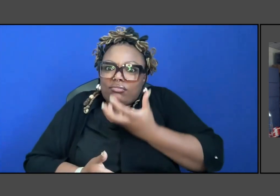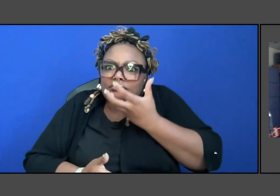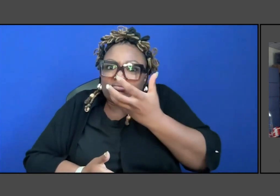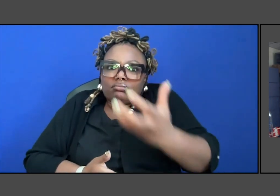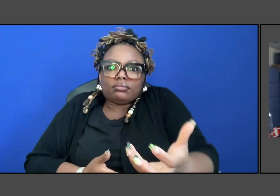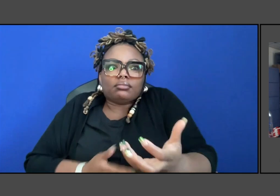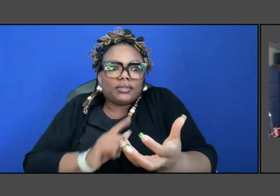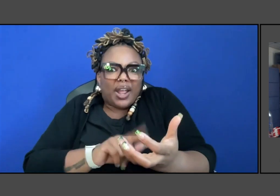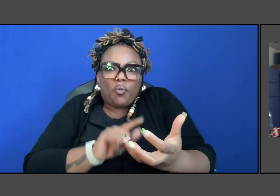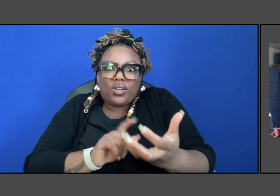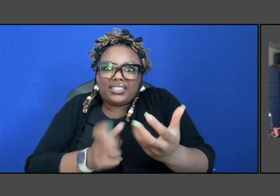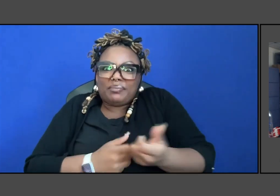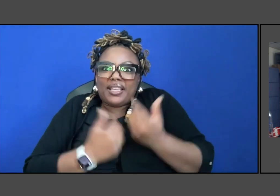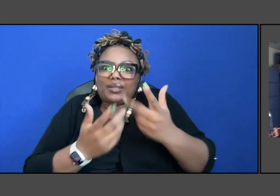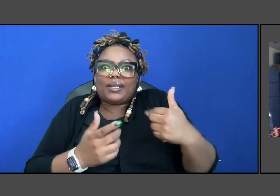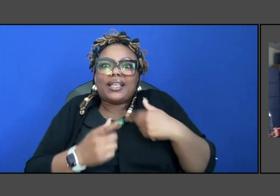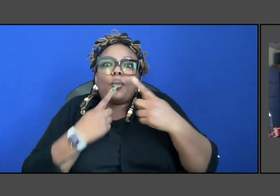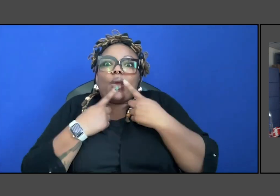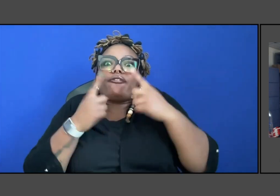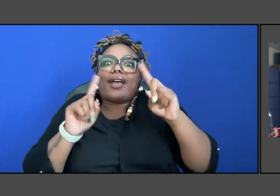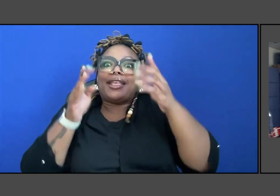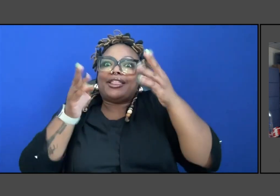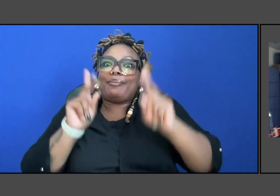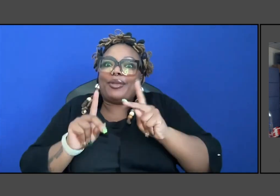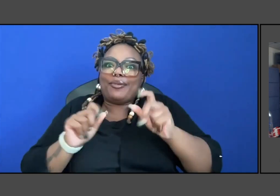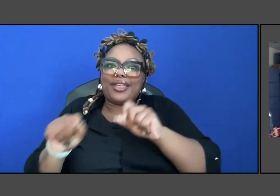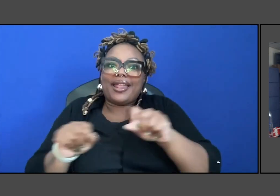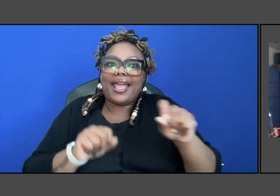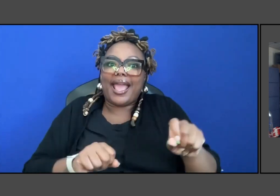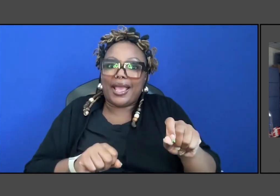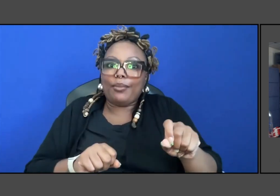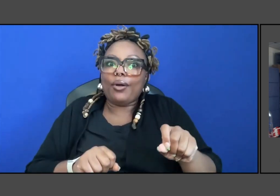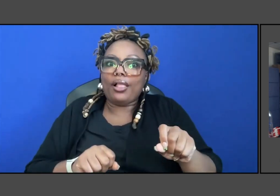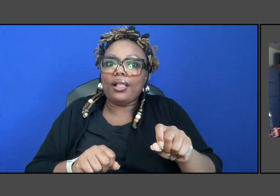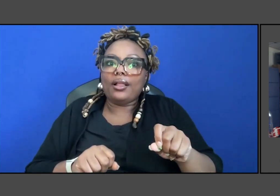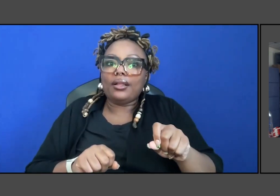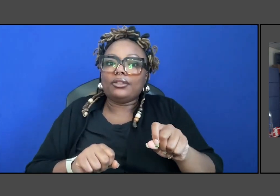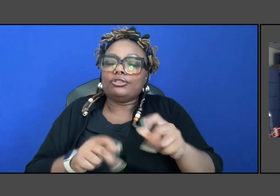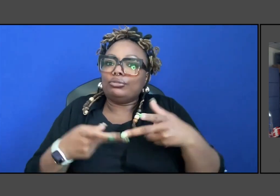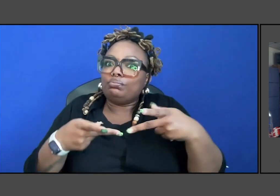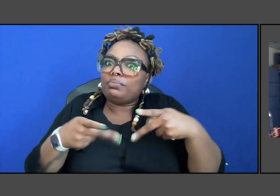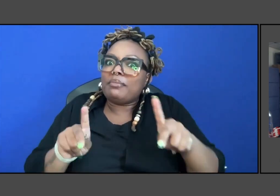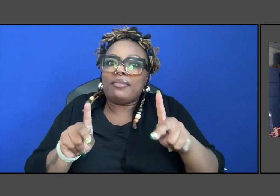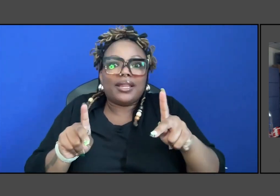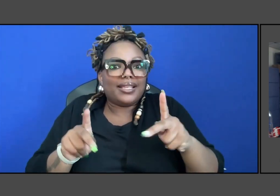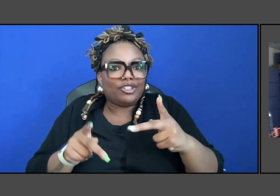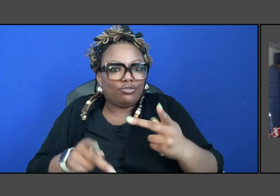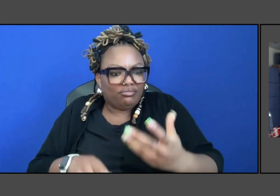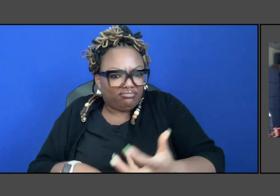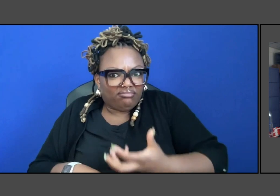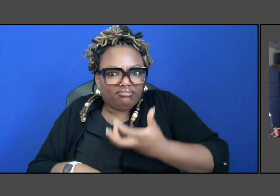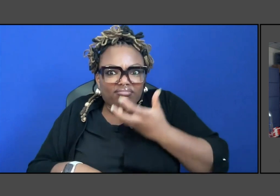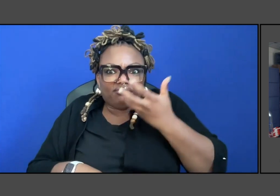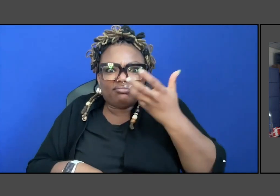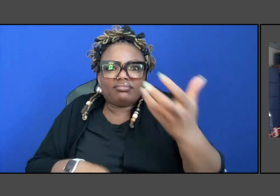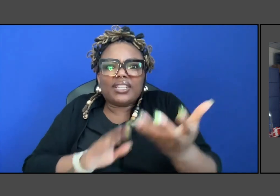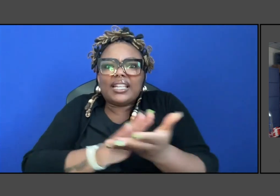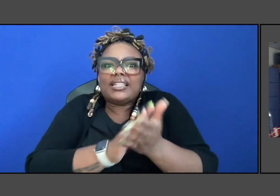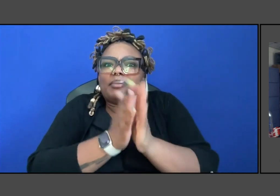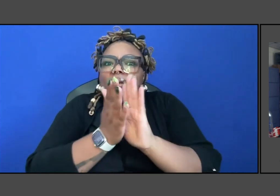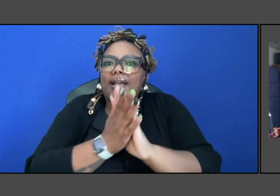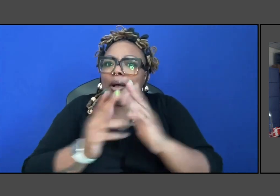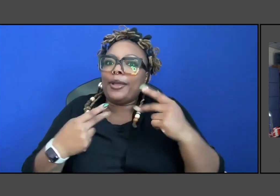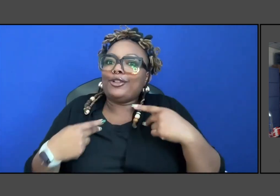and we're finally the ones that are able to allow it to flow through us into this physical form that